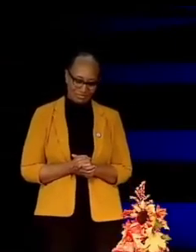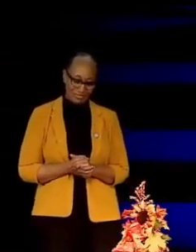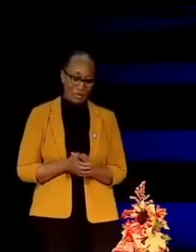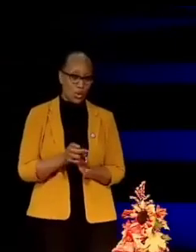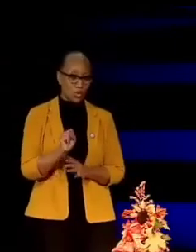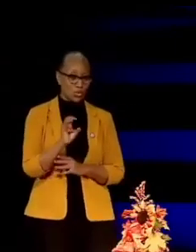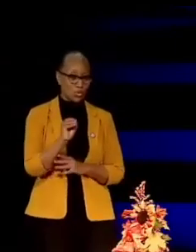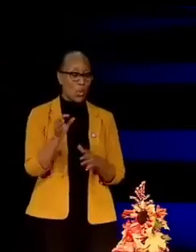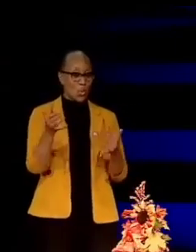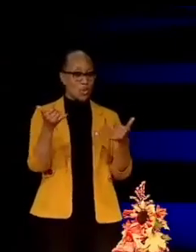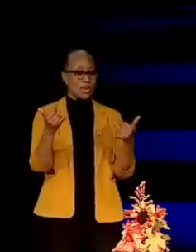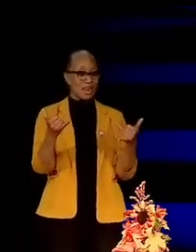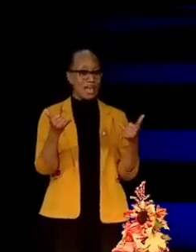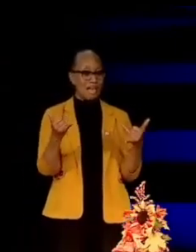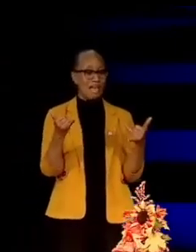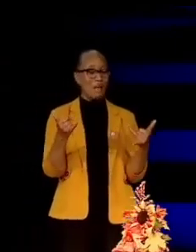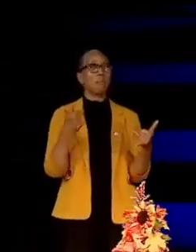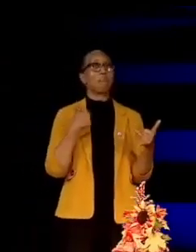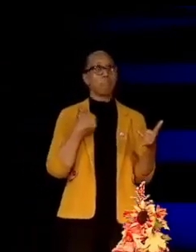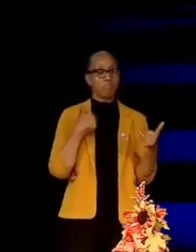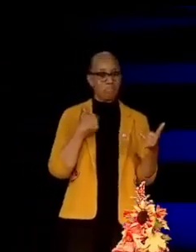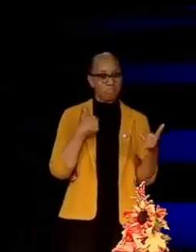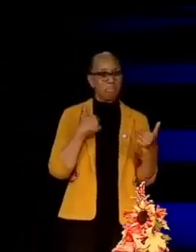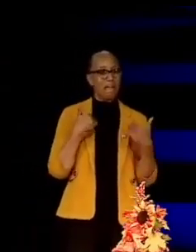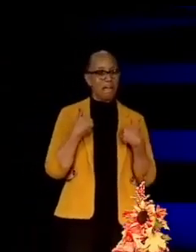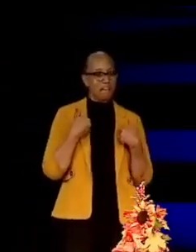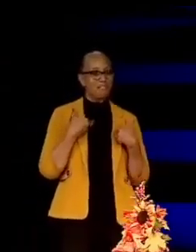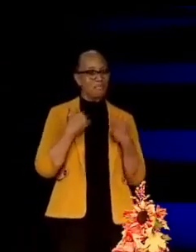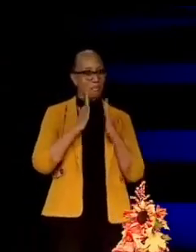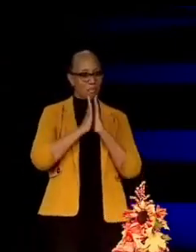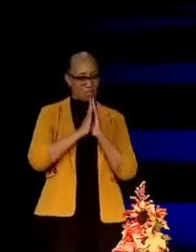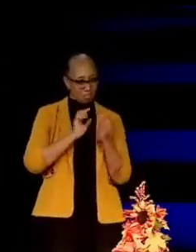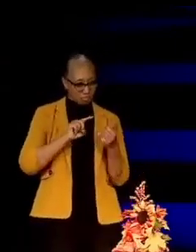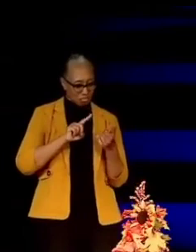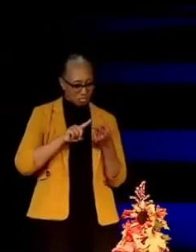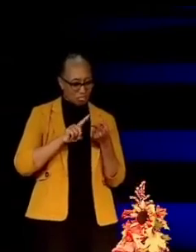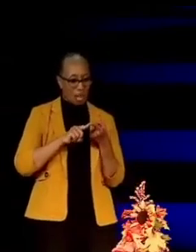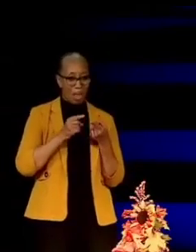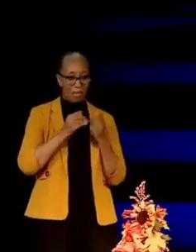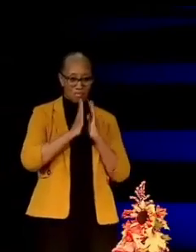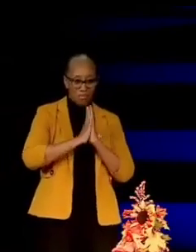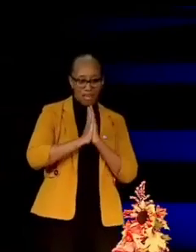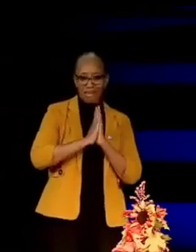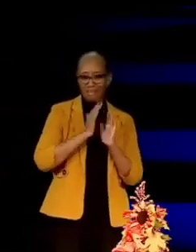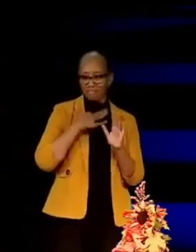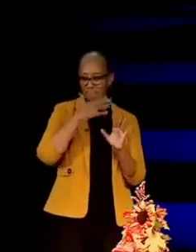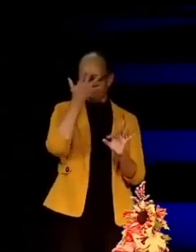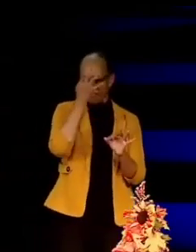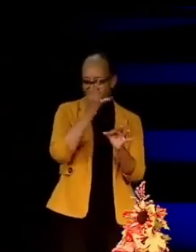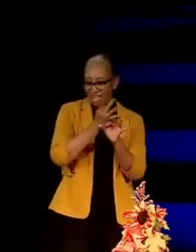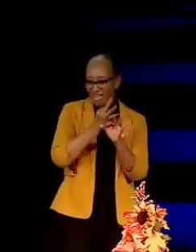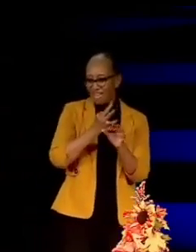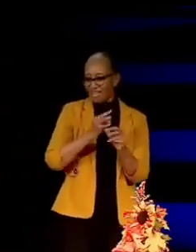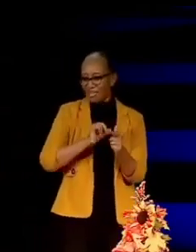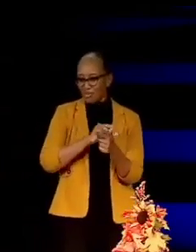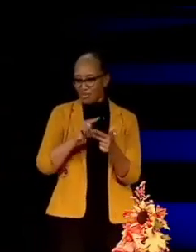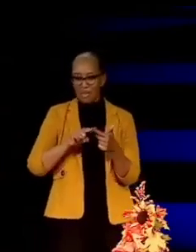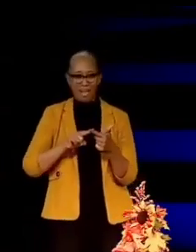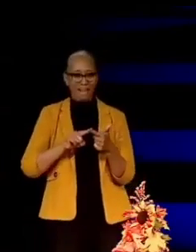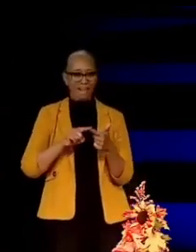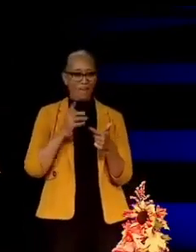So now, because I got my supernatural prayer and my faith that comes supernaturally,